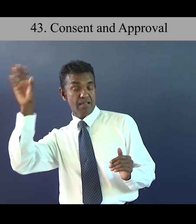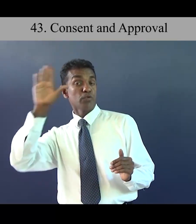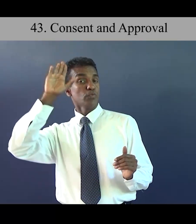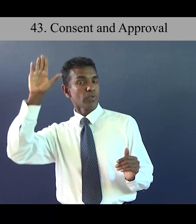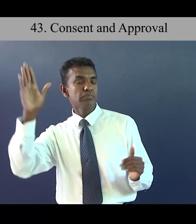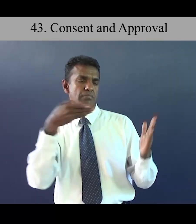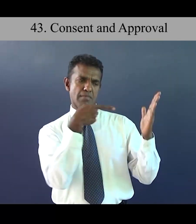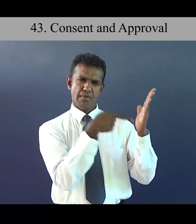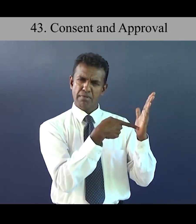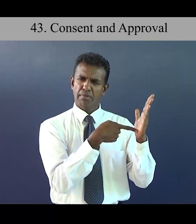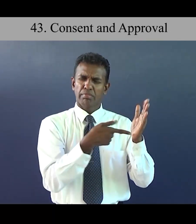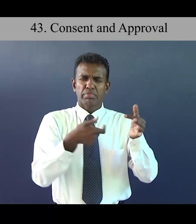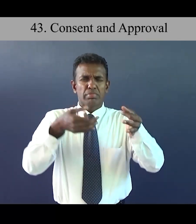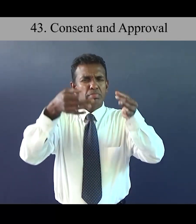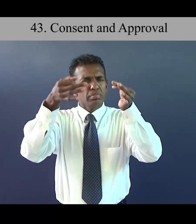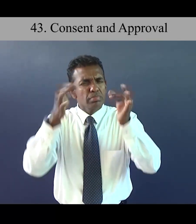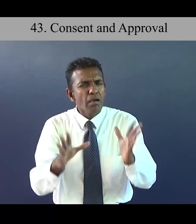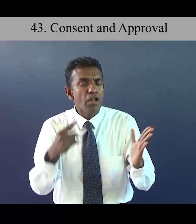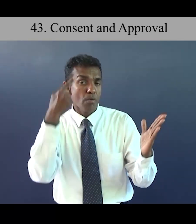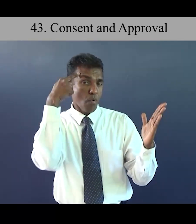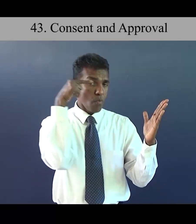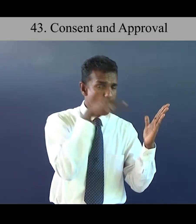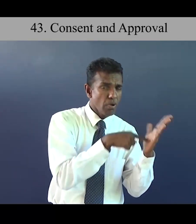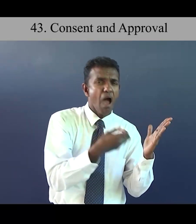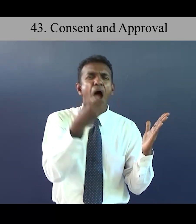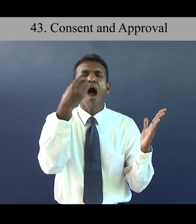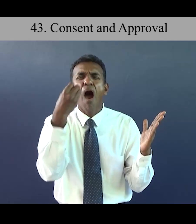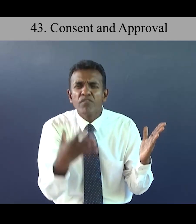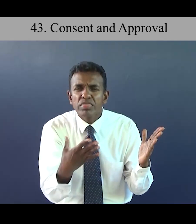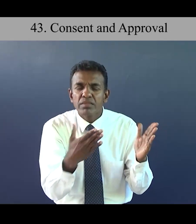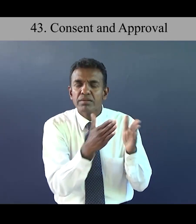Other countries who have not signed it can join it too.